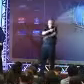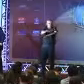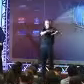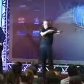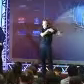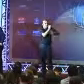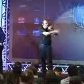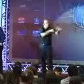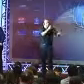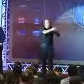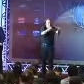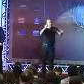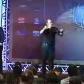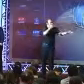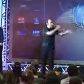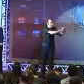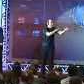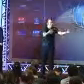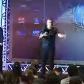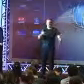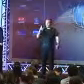system, on a pen drive.